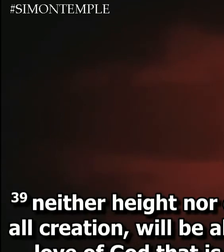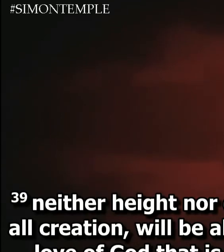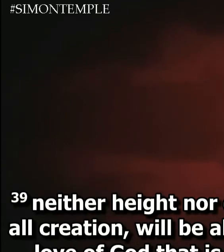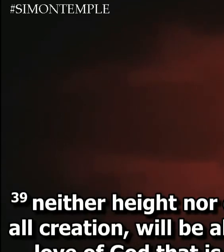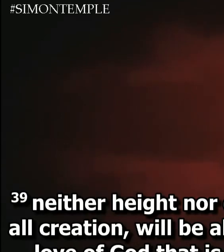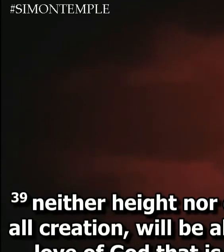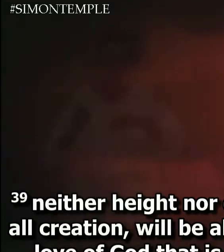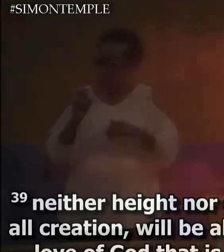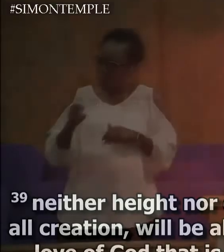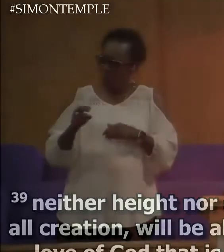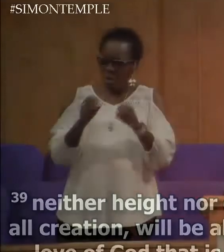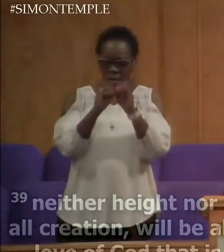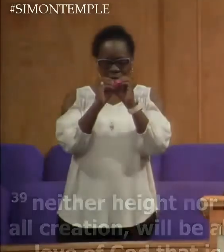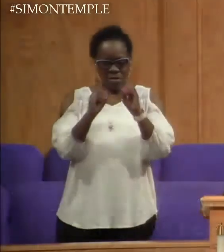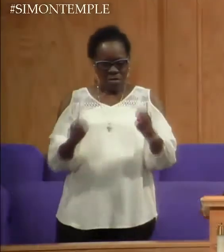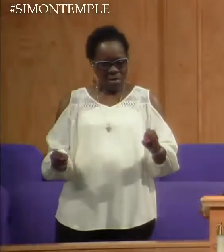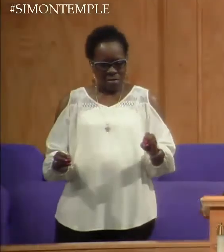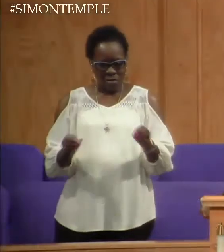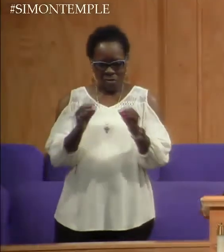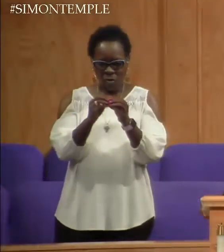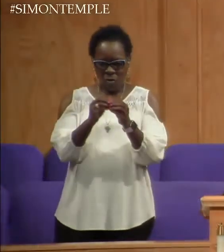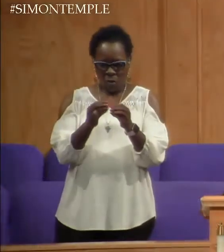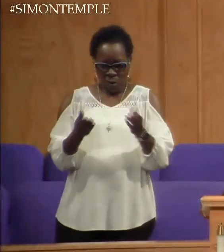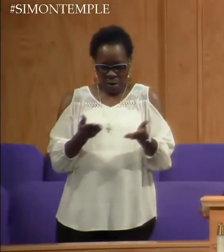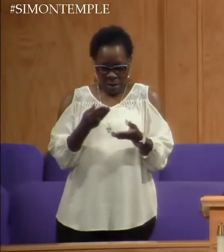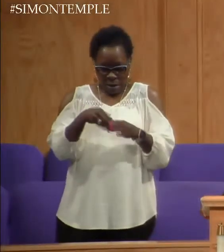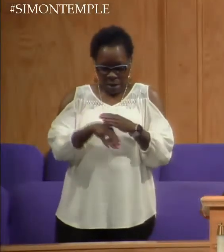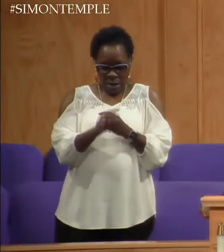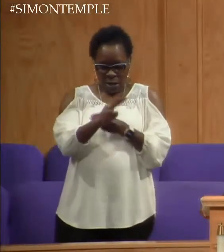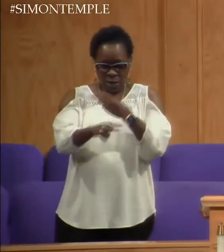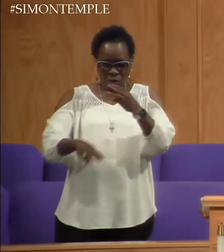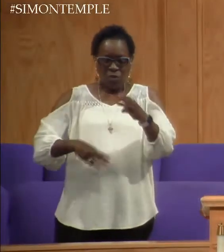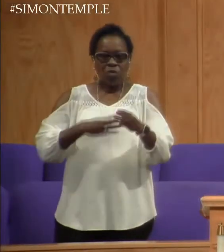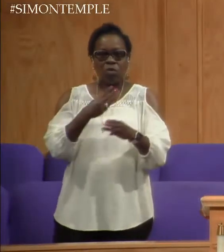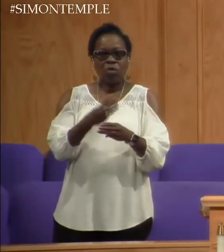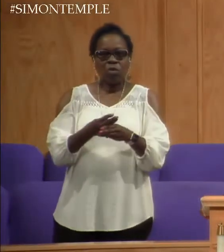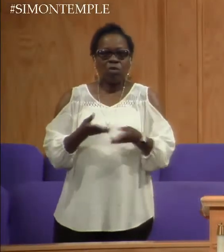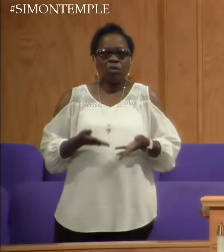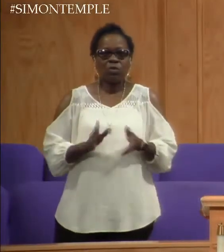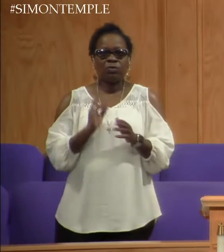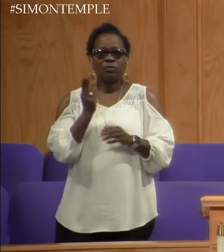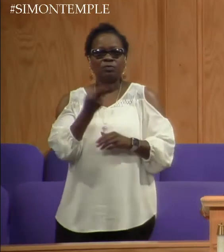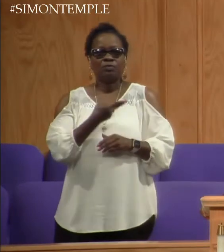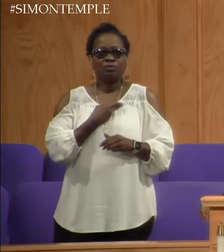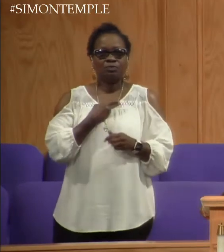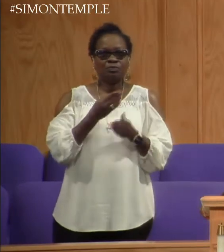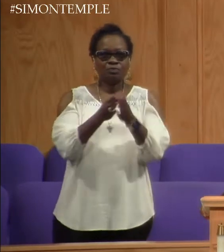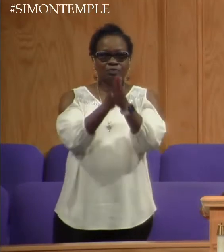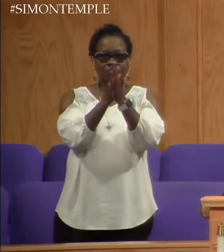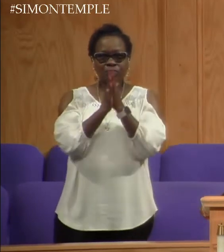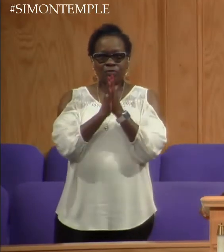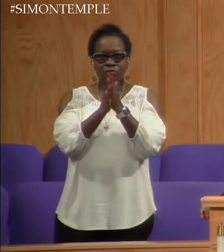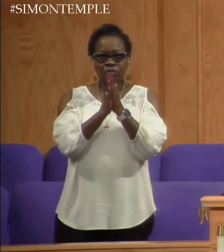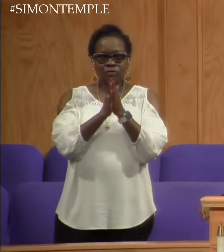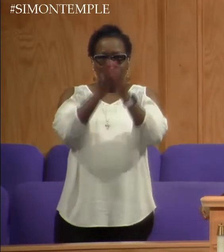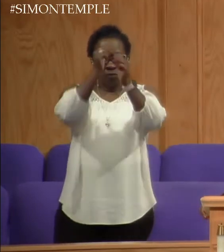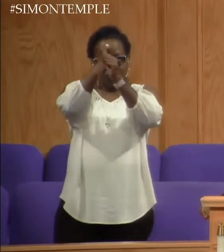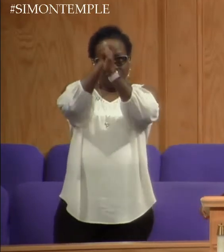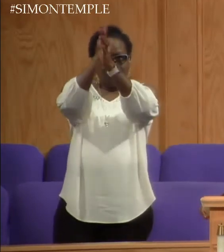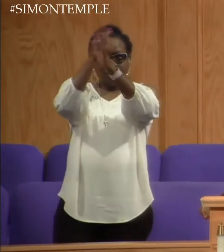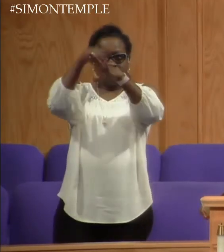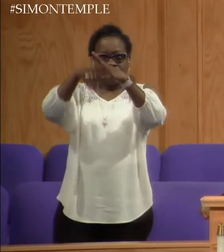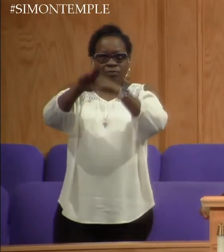else in creation. Let us pray. Kind Father, in the name of